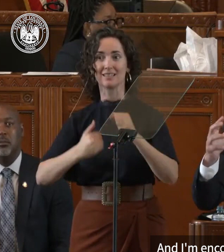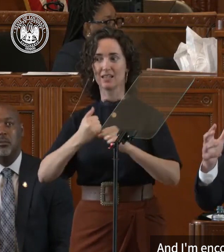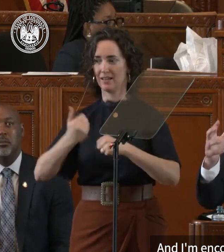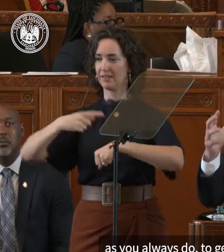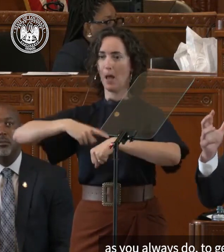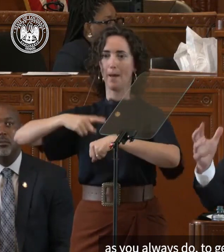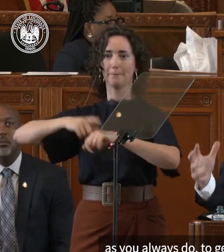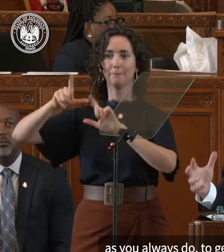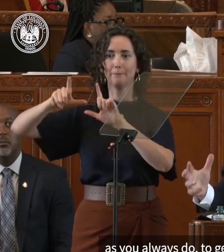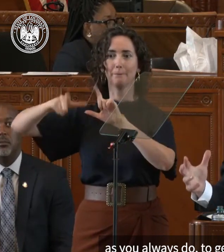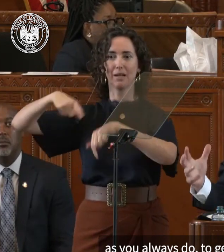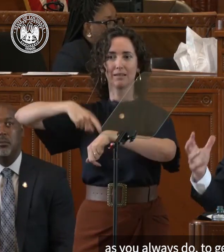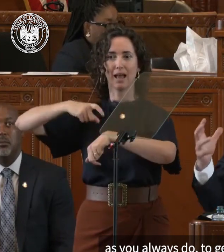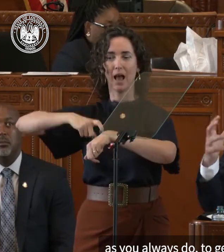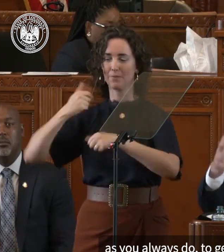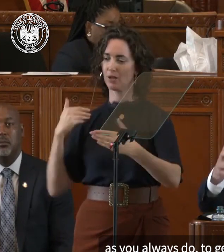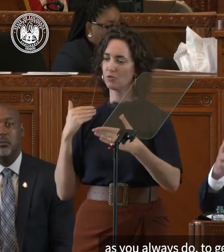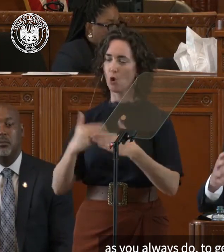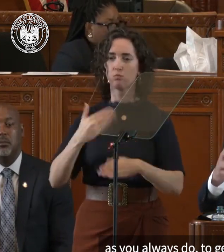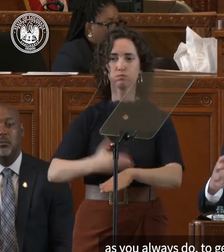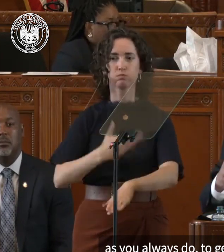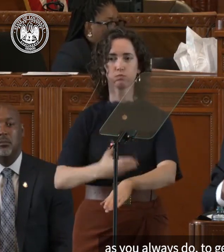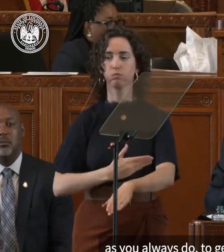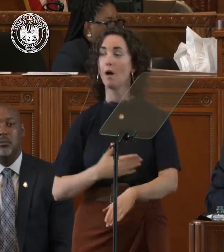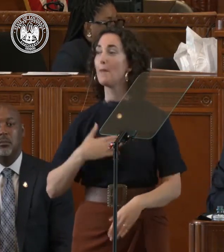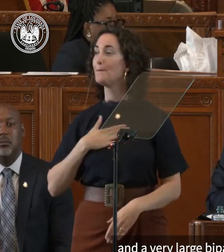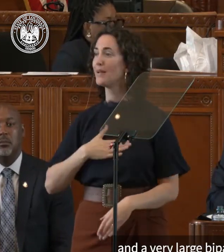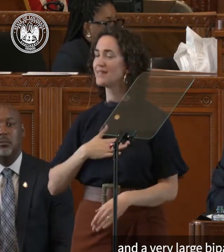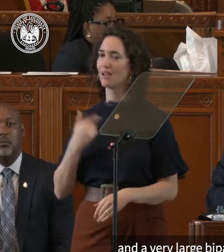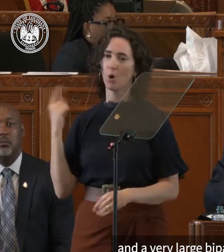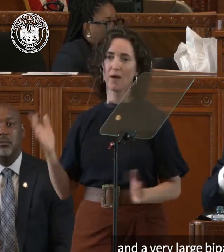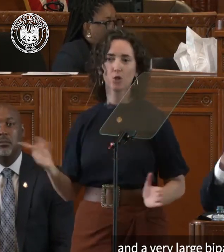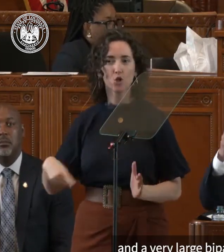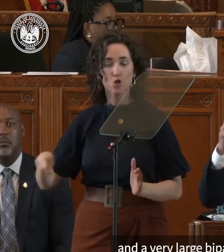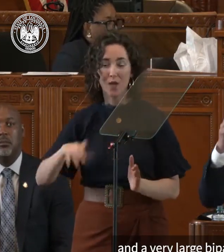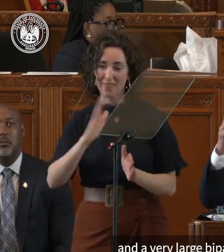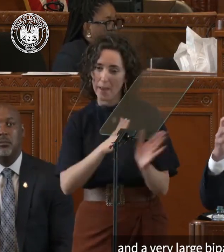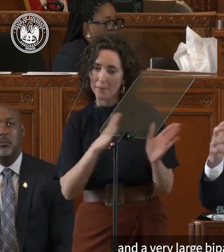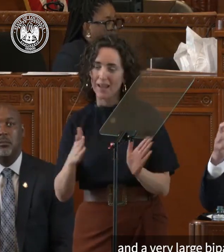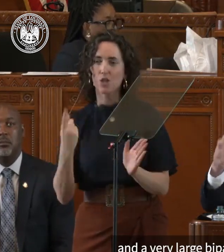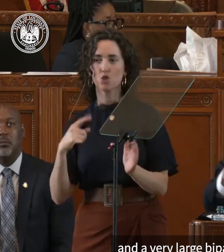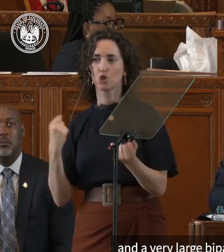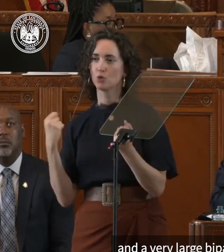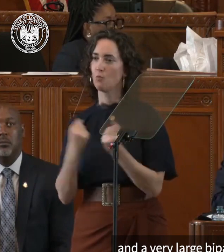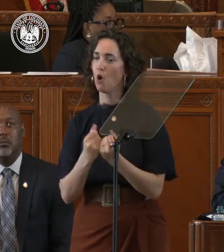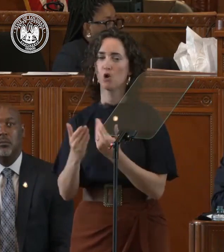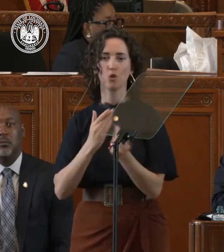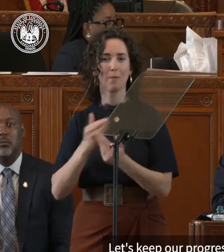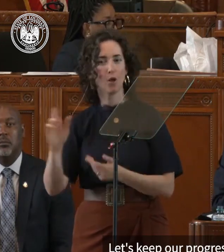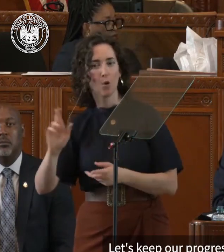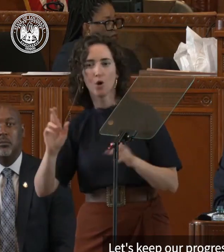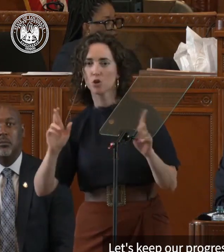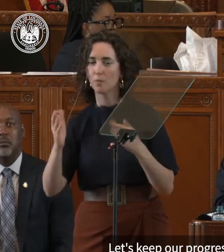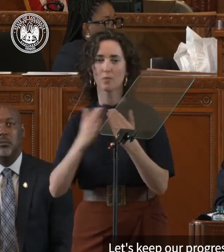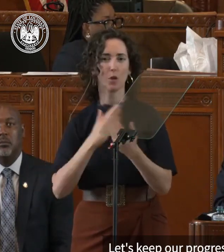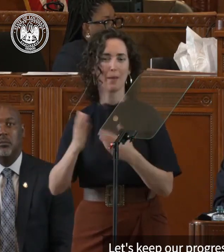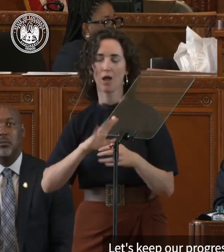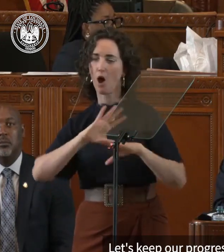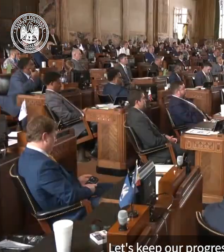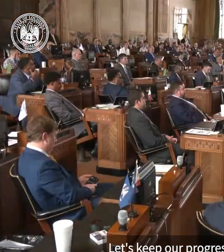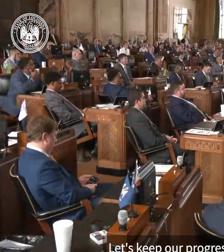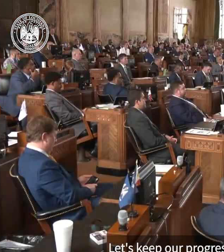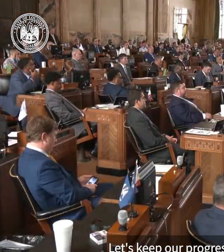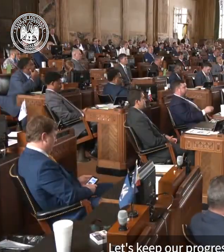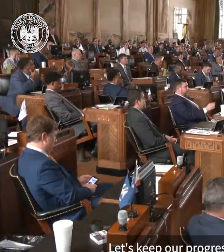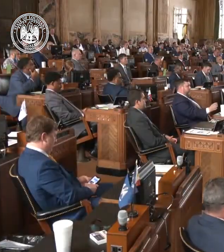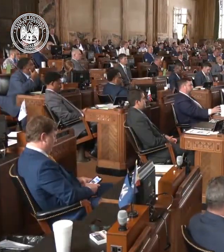I'm encouraging, as you always do, to get behind that plan in a very large bipartisan majority. Let's keep our